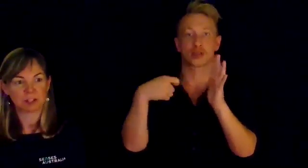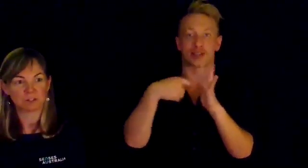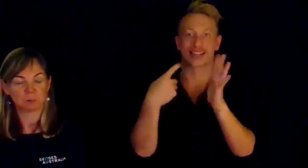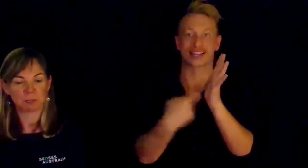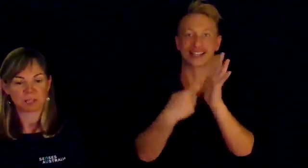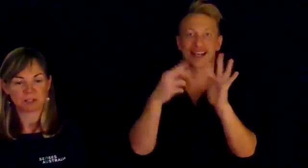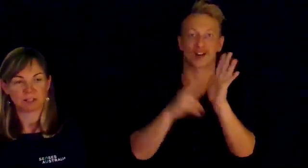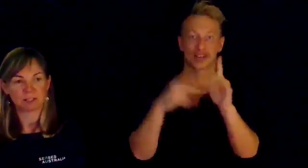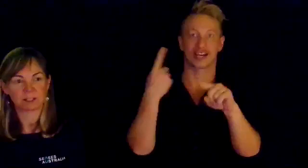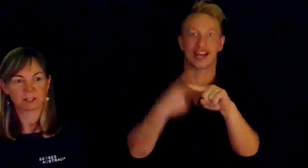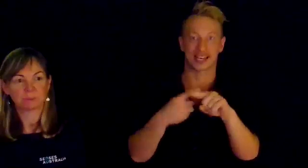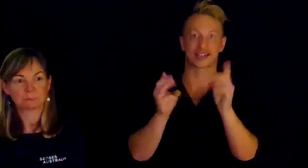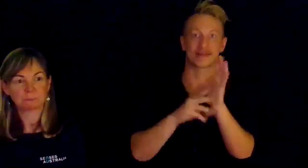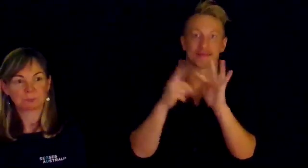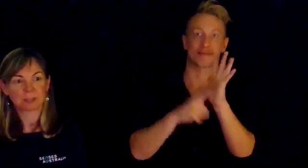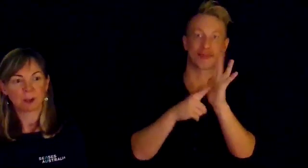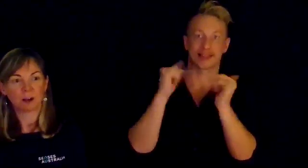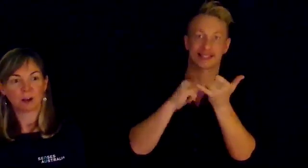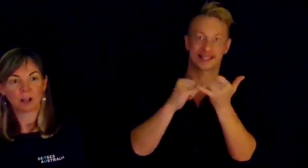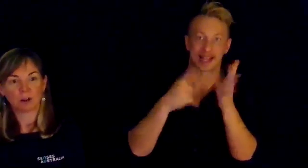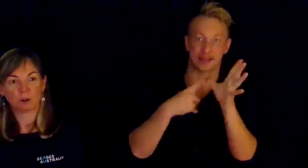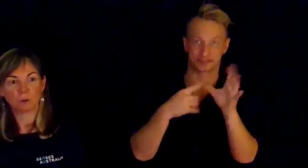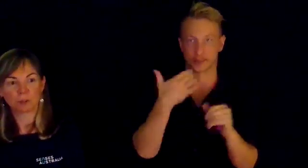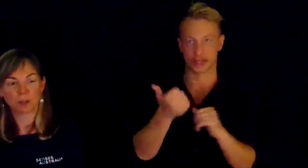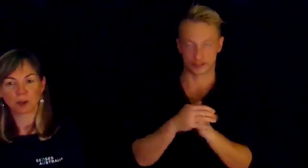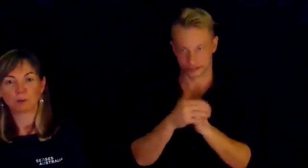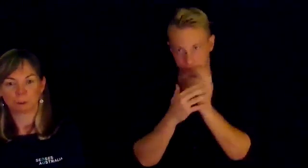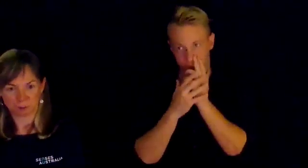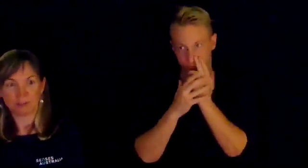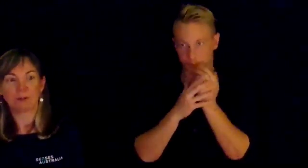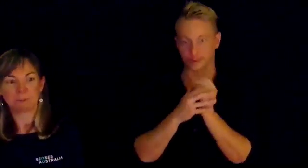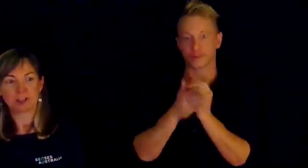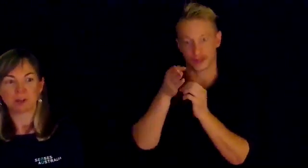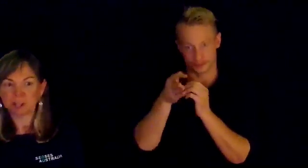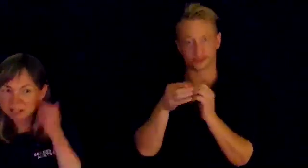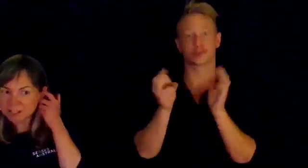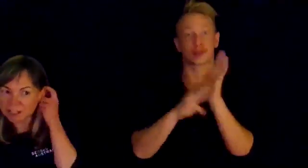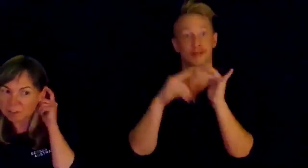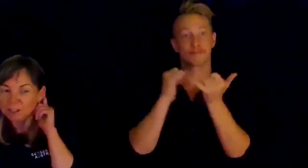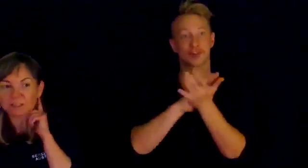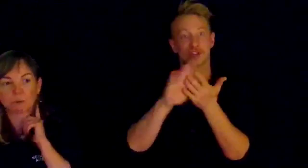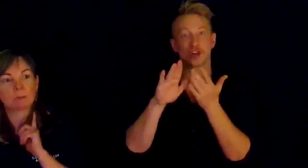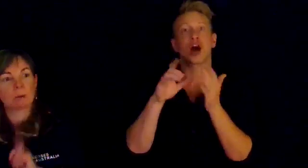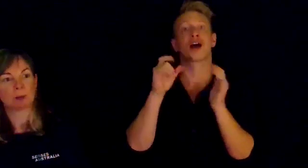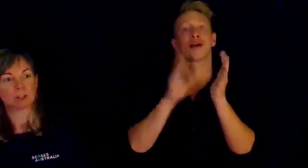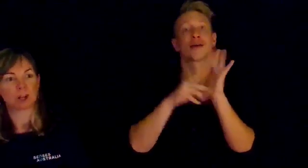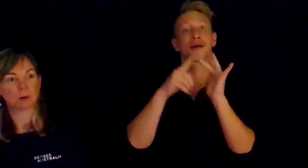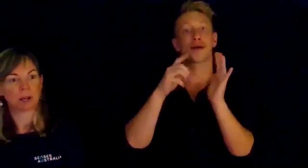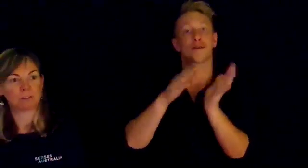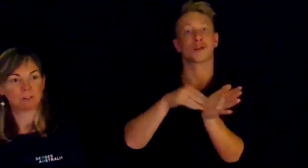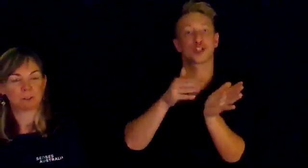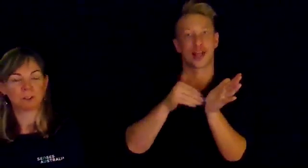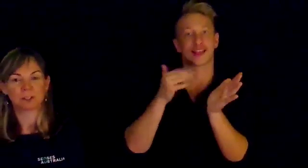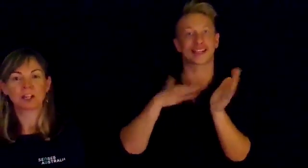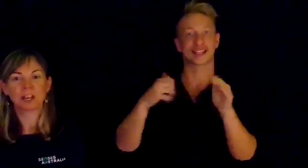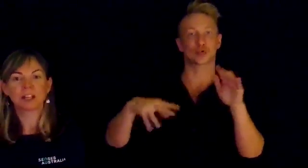questions for each of the presenters. Hi, Mary. Yep, Michelle needs to leave early, so we might bring